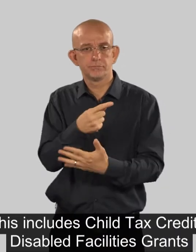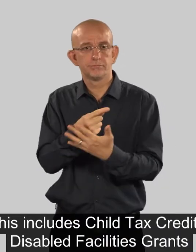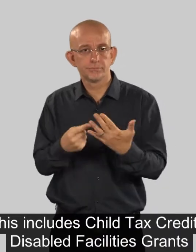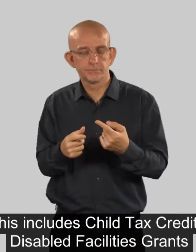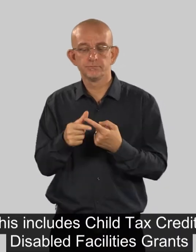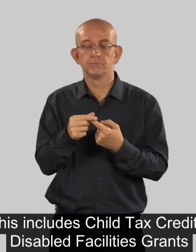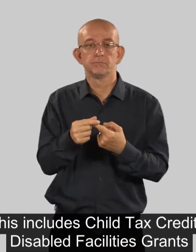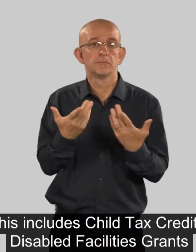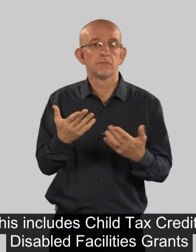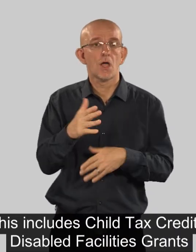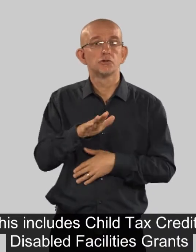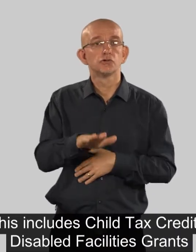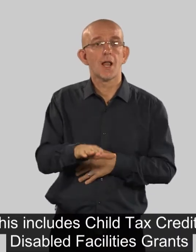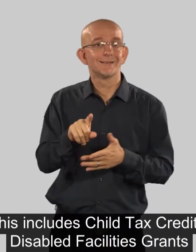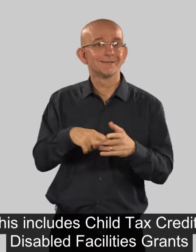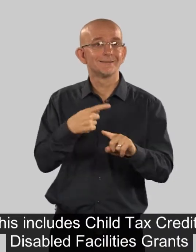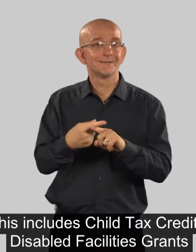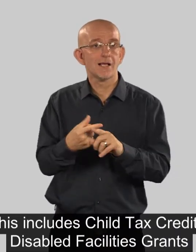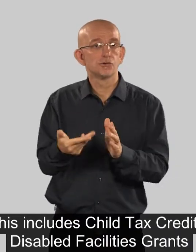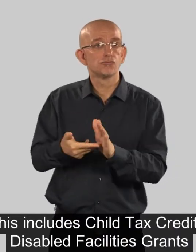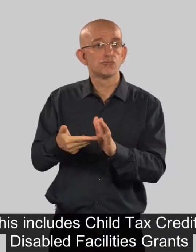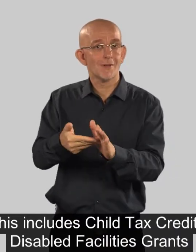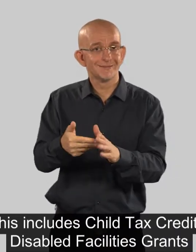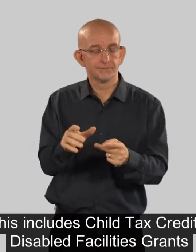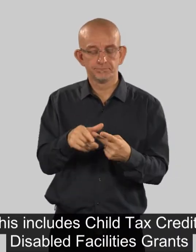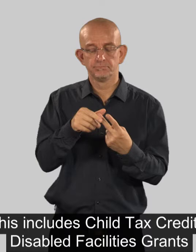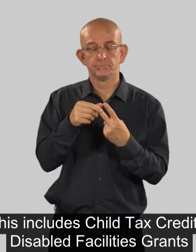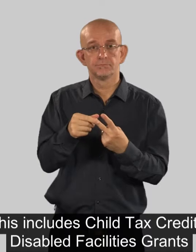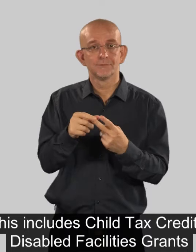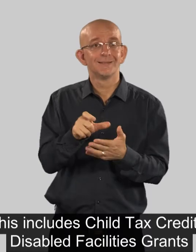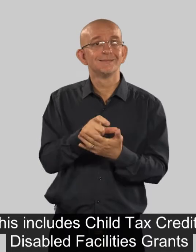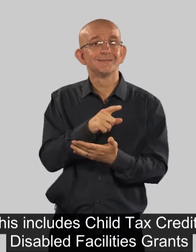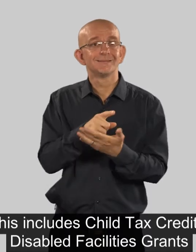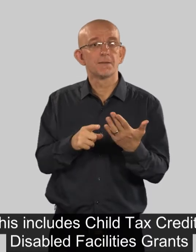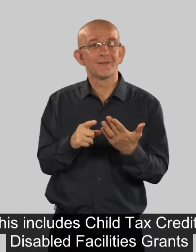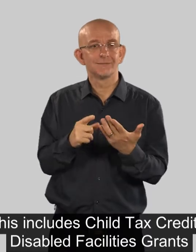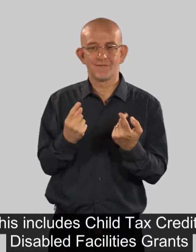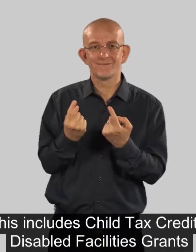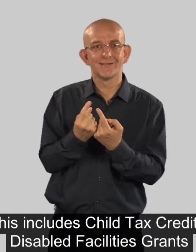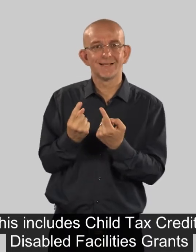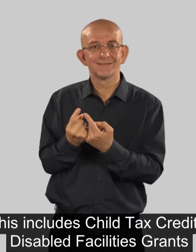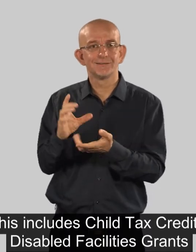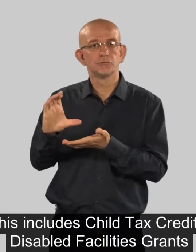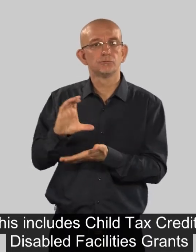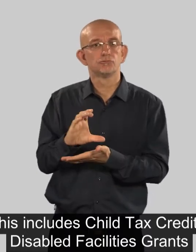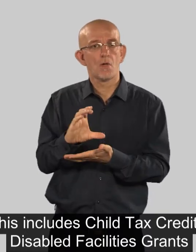This includes child tax credits, disabled facilities grants,